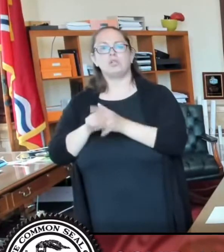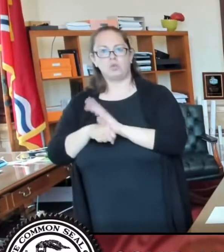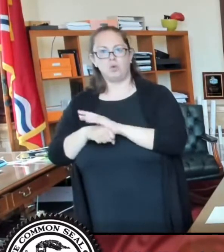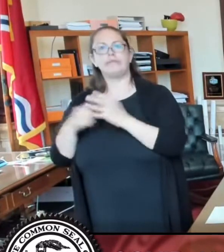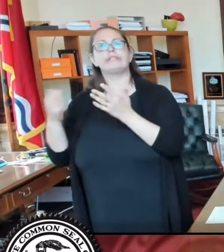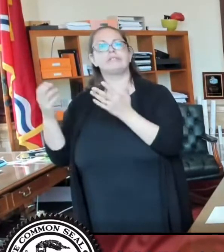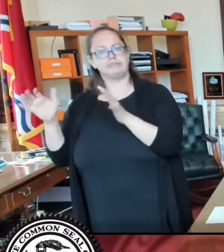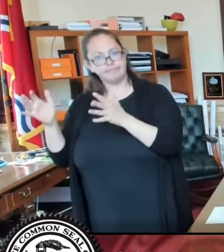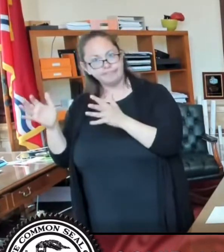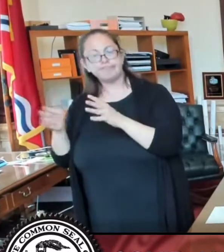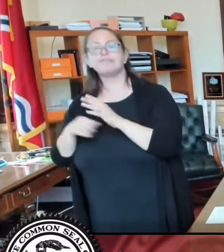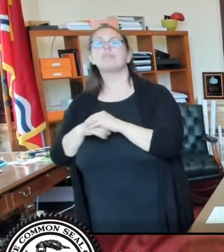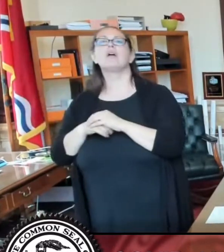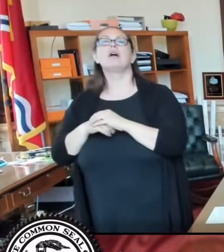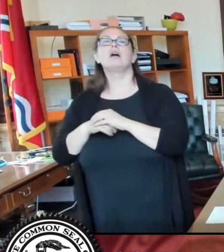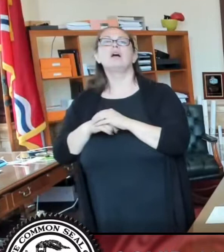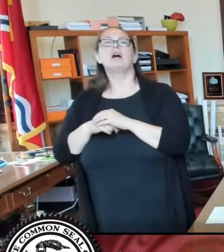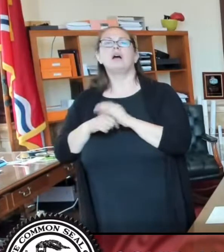today. I'm